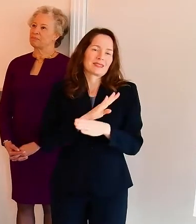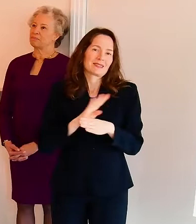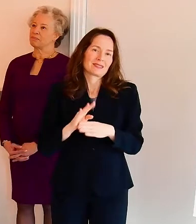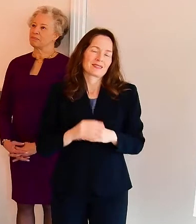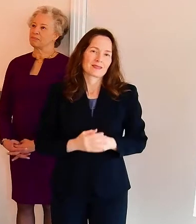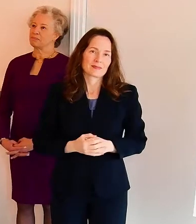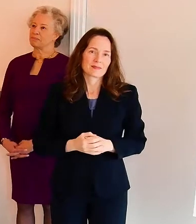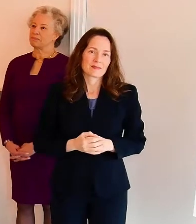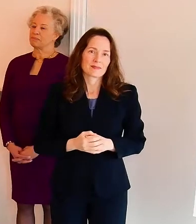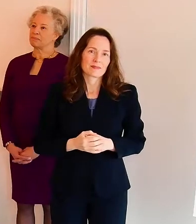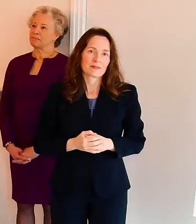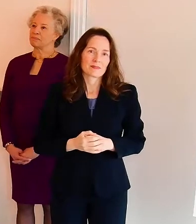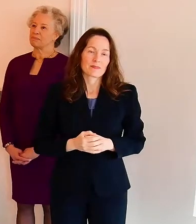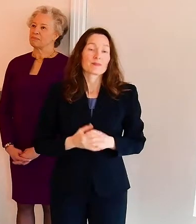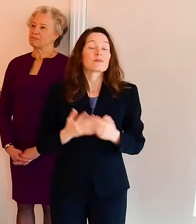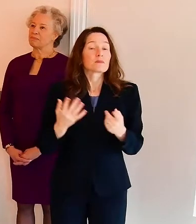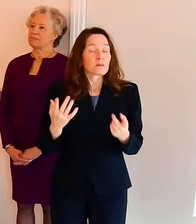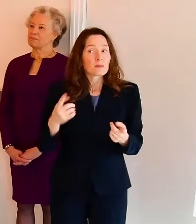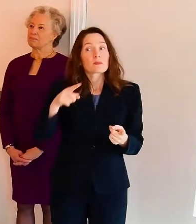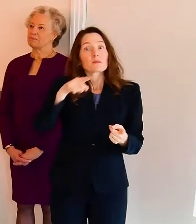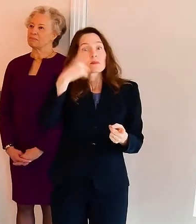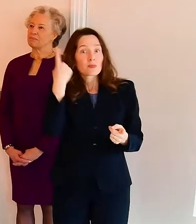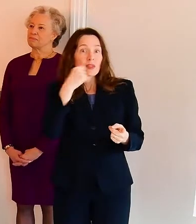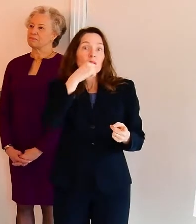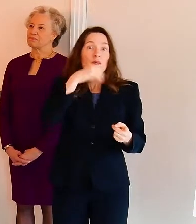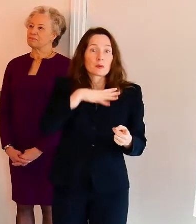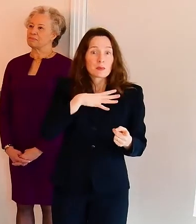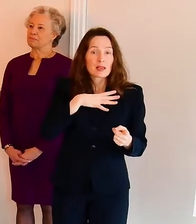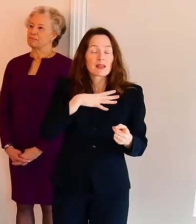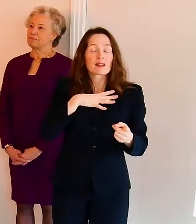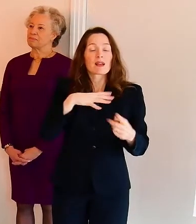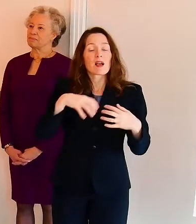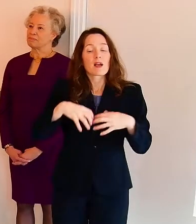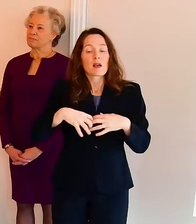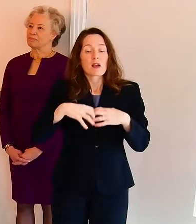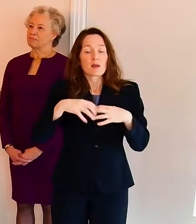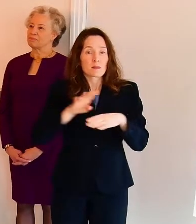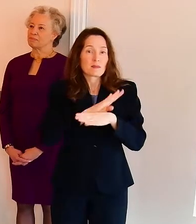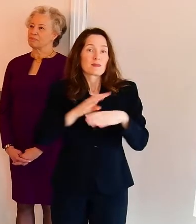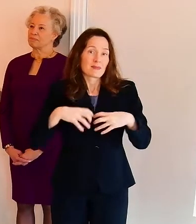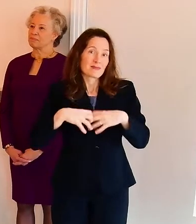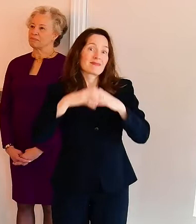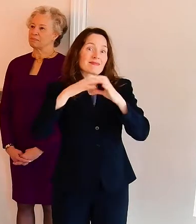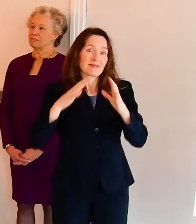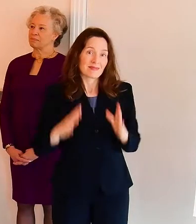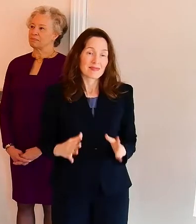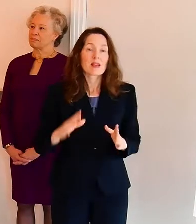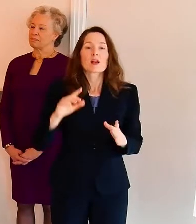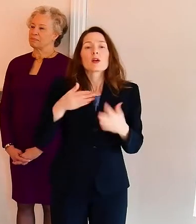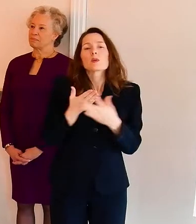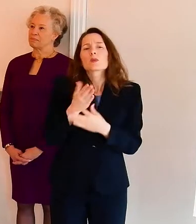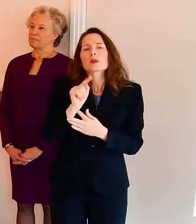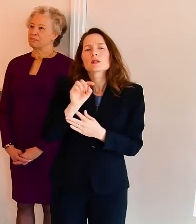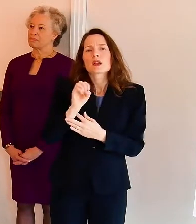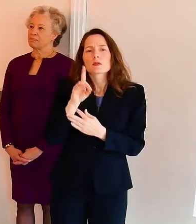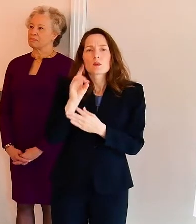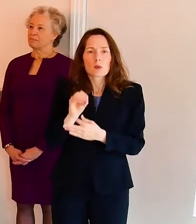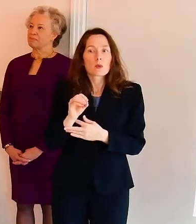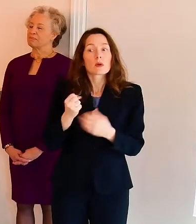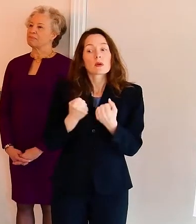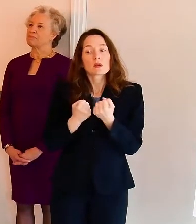Meanwhile, Black Women Entrepreneurs with TEDCO supports Black female founders, co-founders,